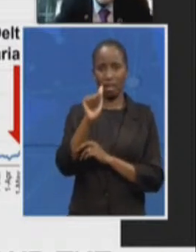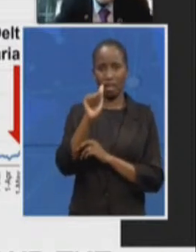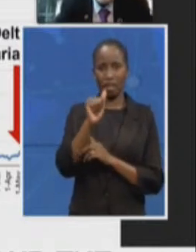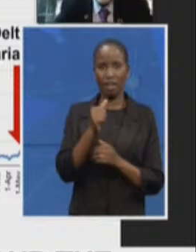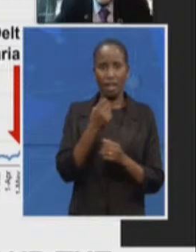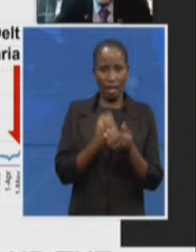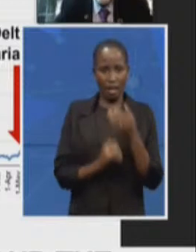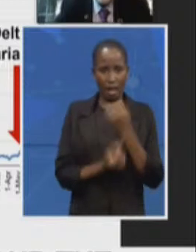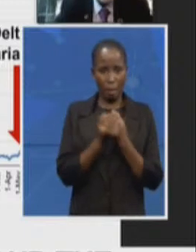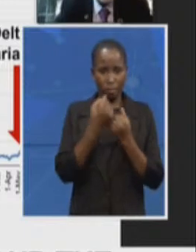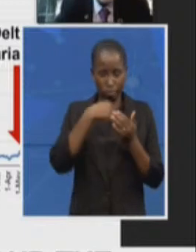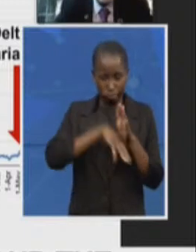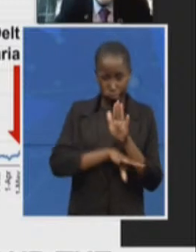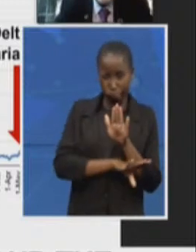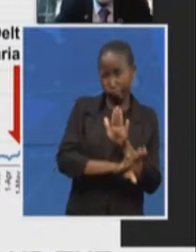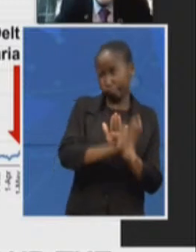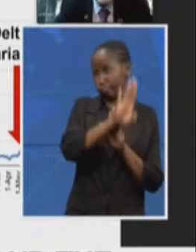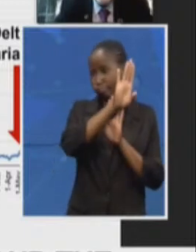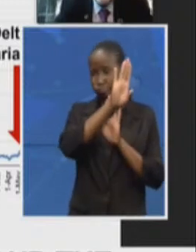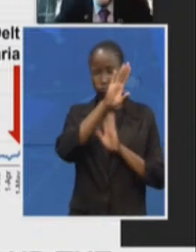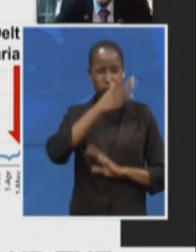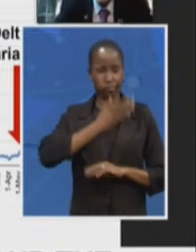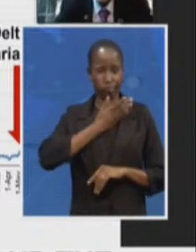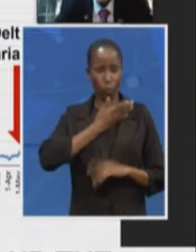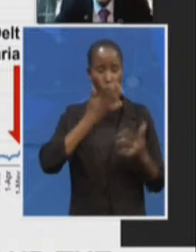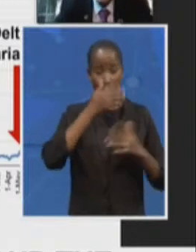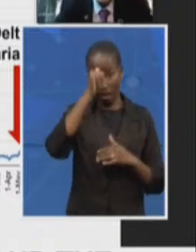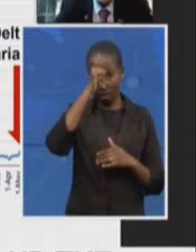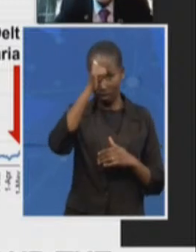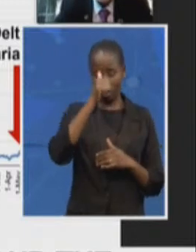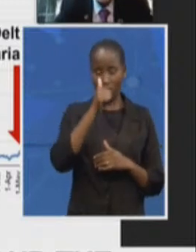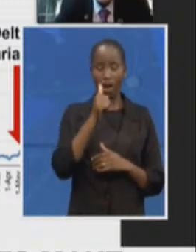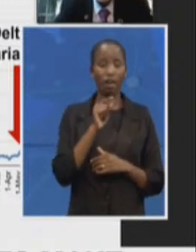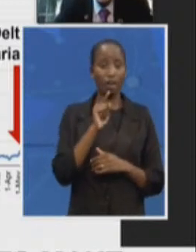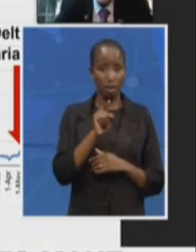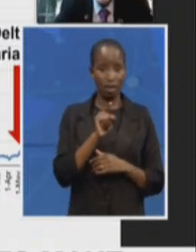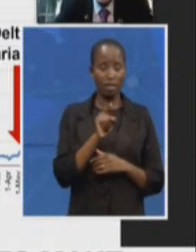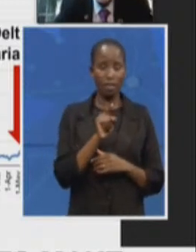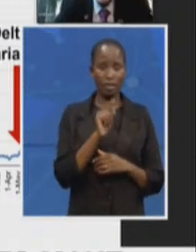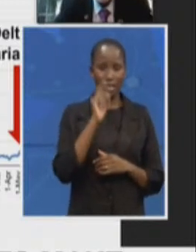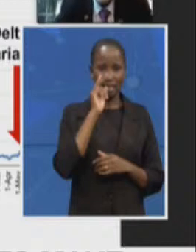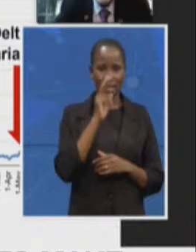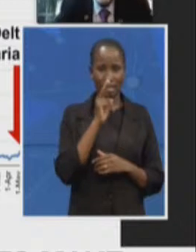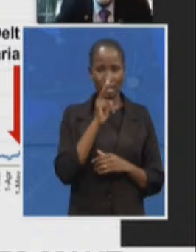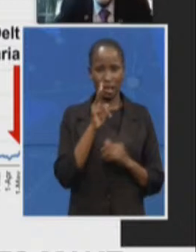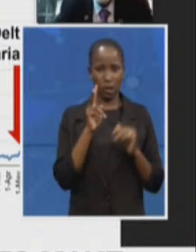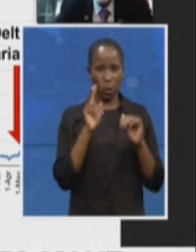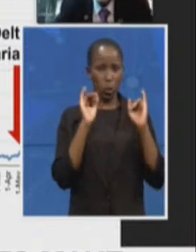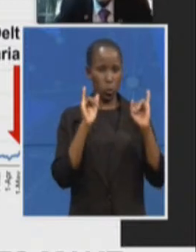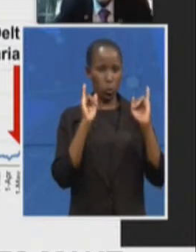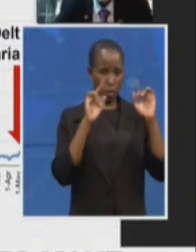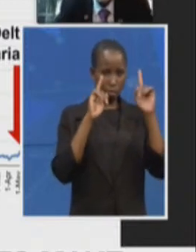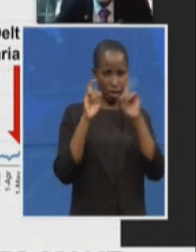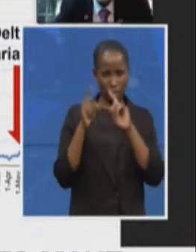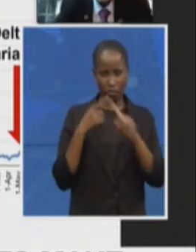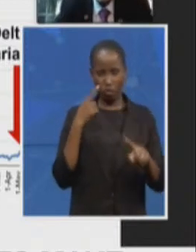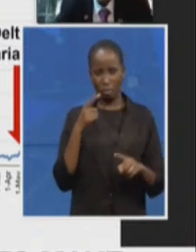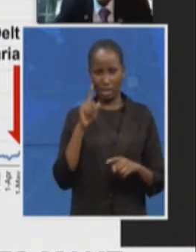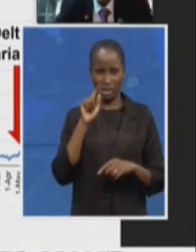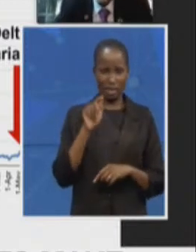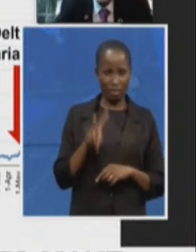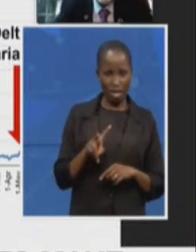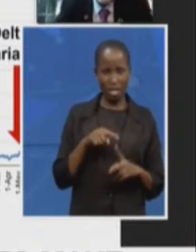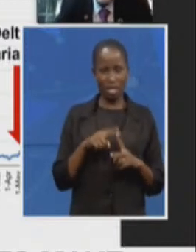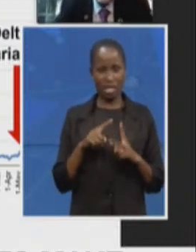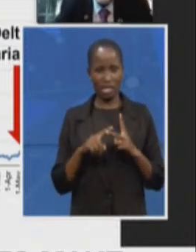think we all saw the heart-wrenching pictures on our TV screens. We saw how the Gamma variant drove the